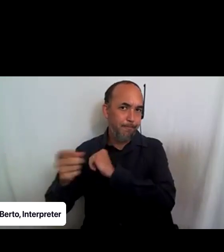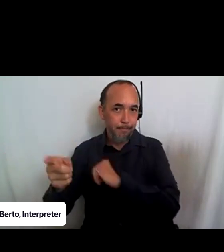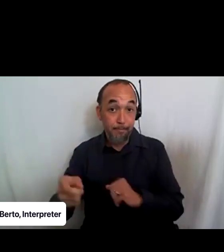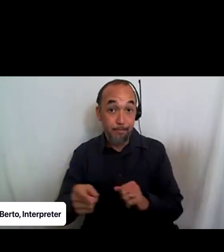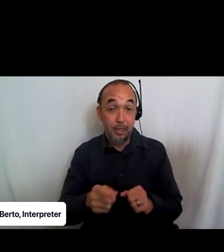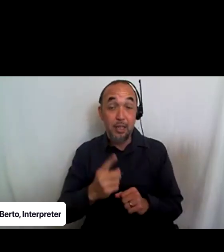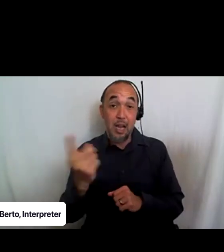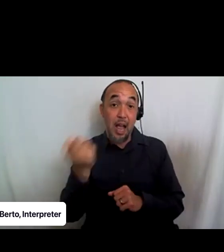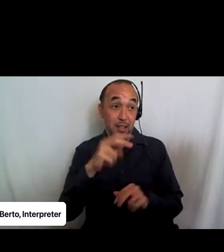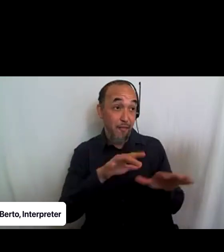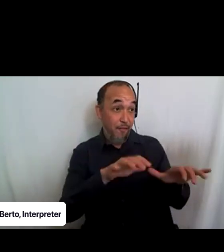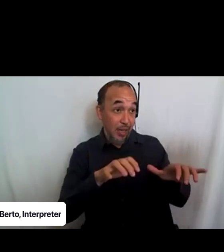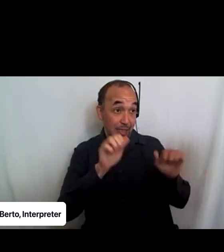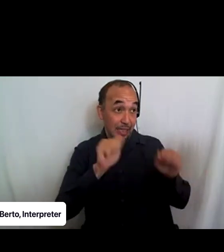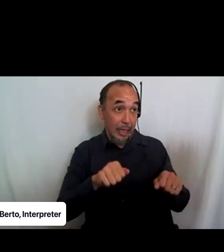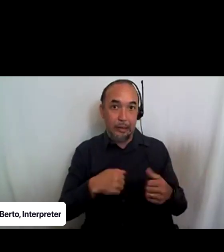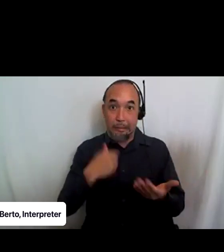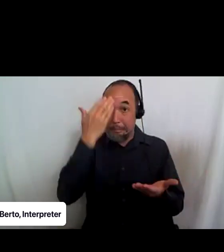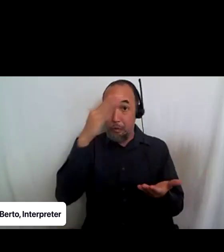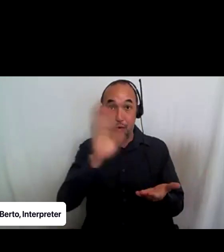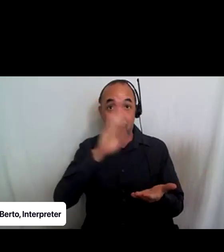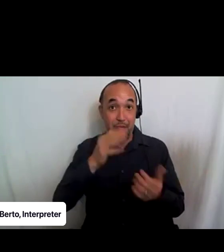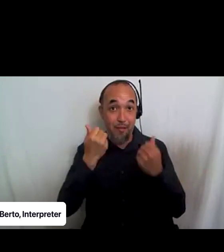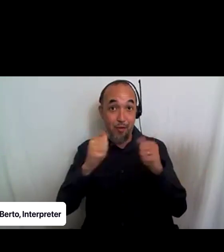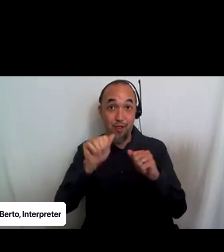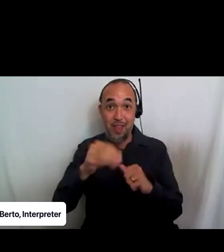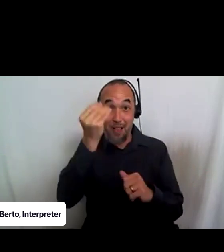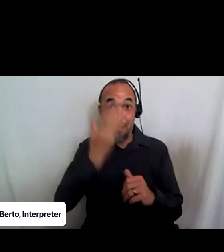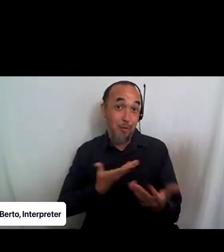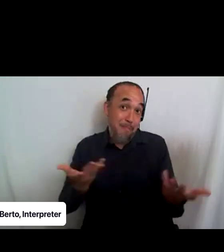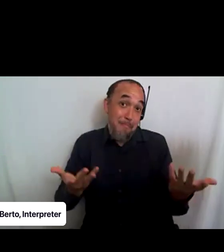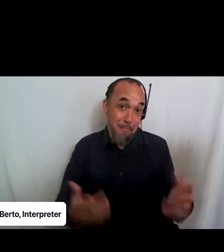it. I don't know. I've never tried it. Let me know how that goes.